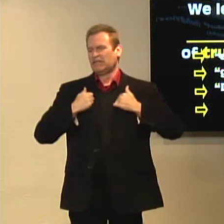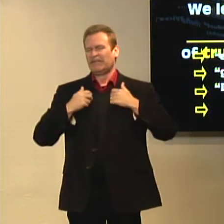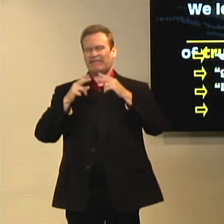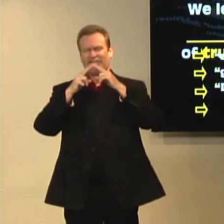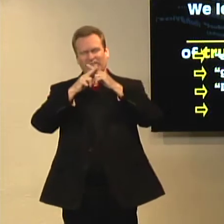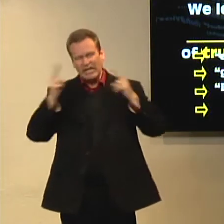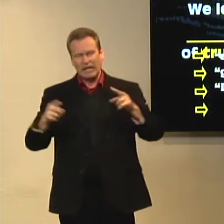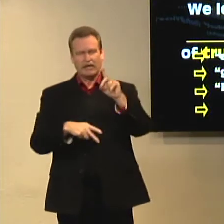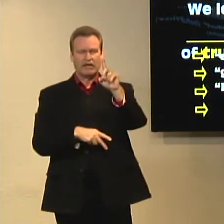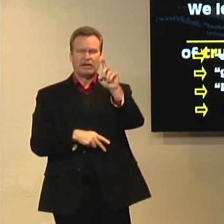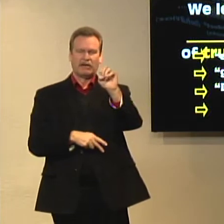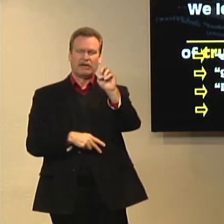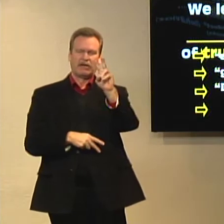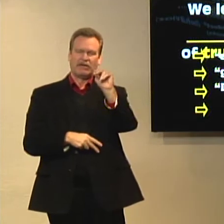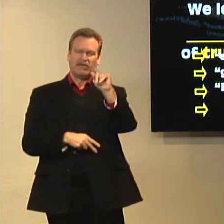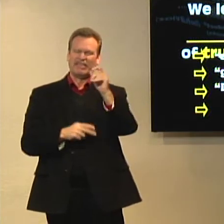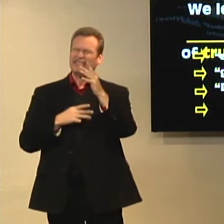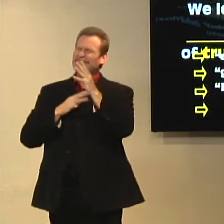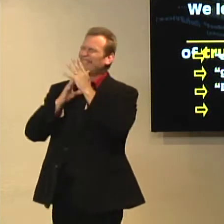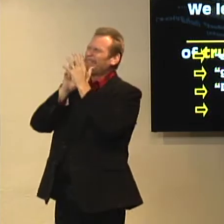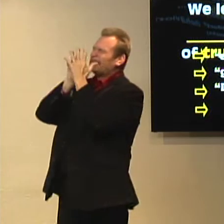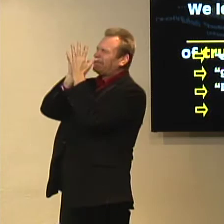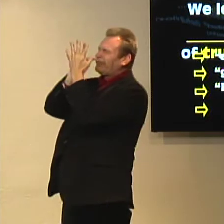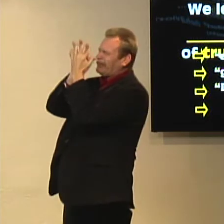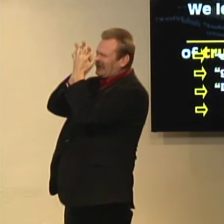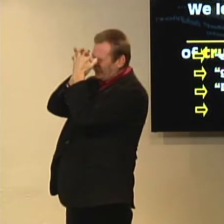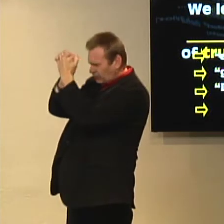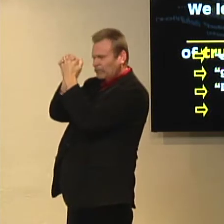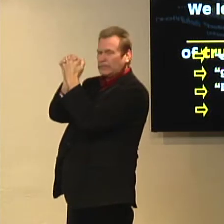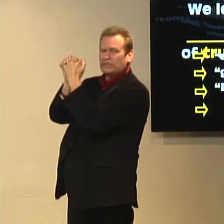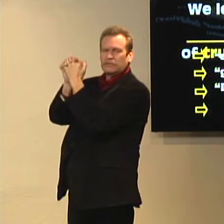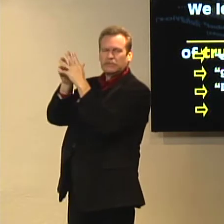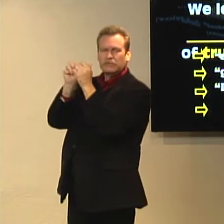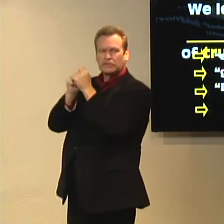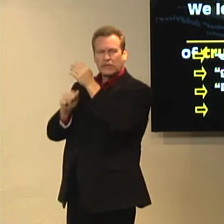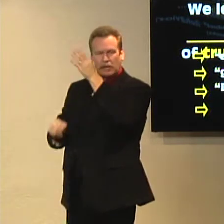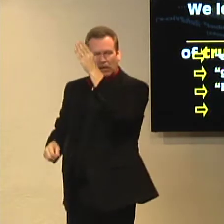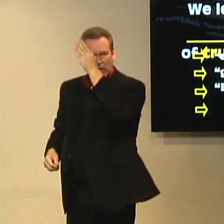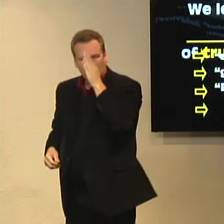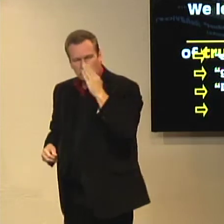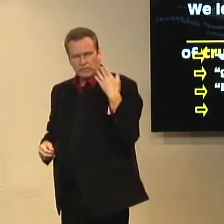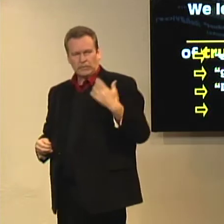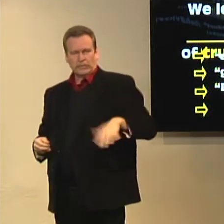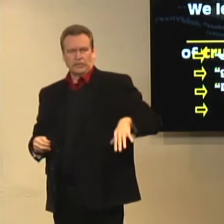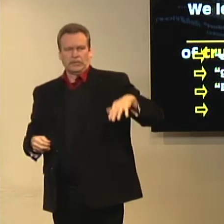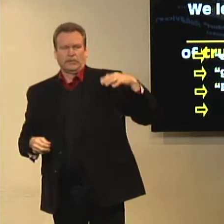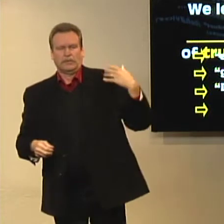James was known for a life of devotion and fellowship with God.